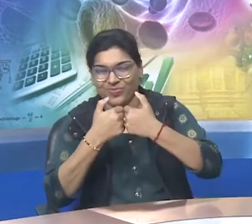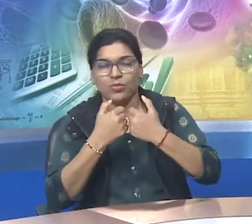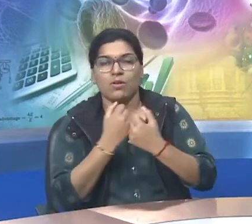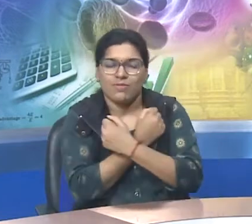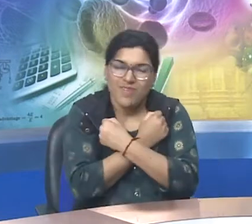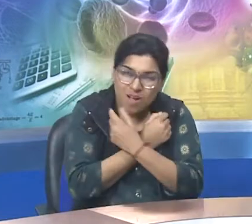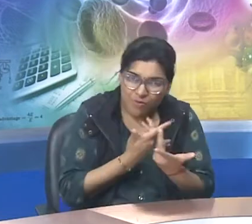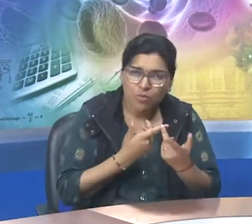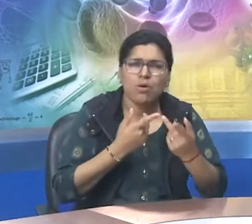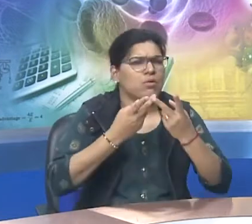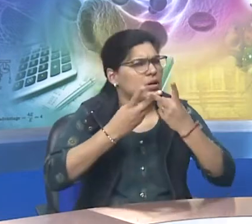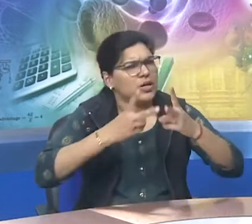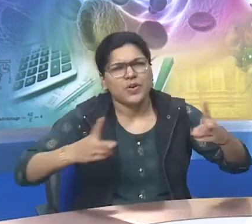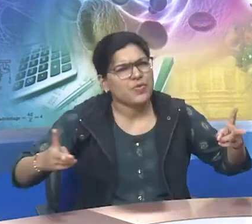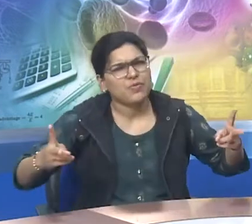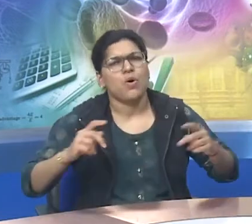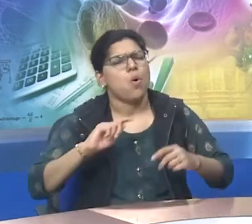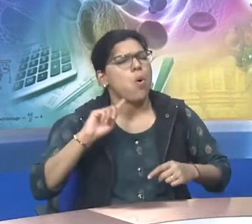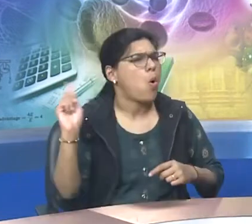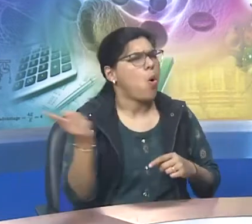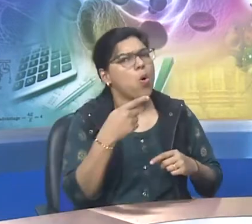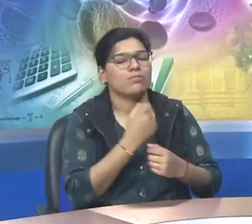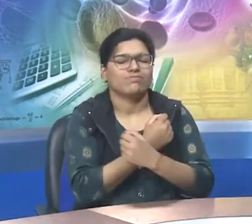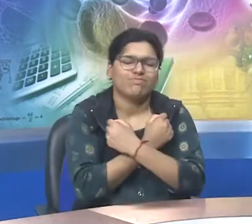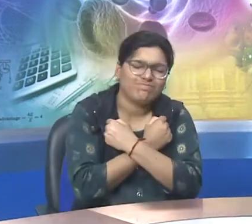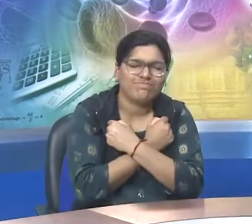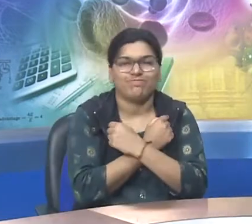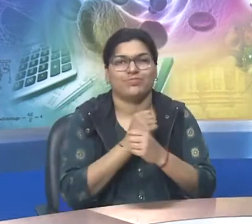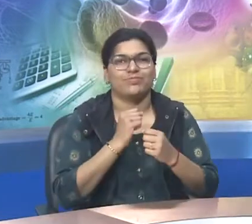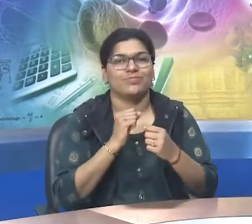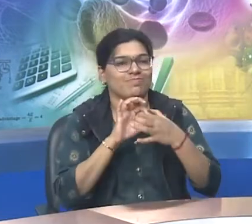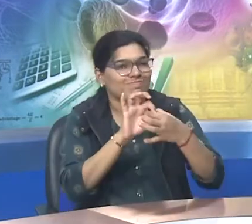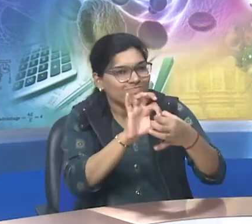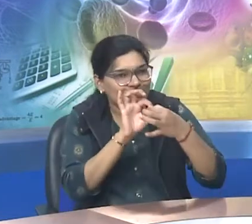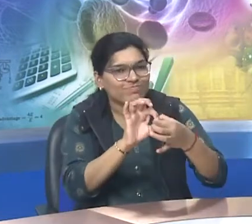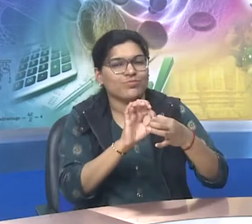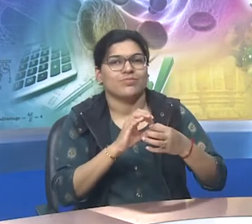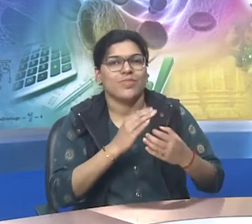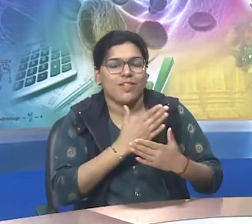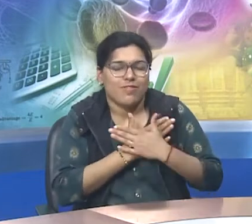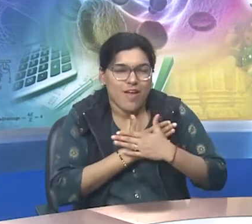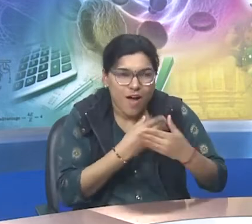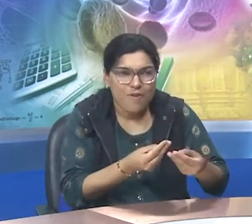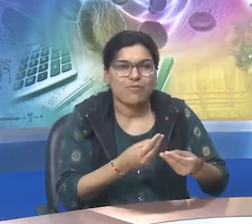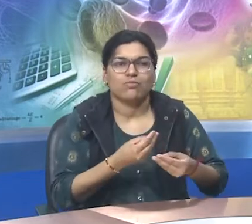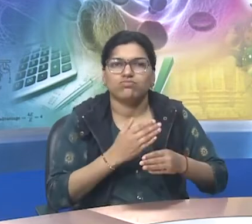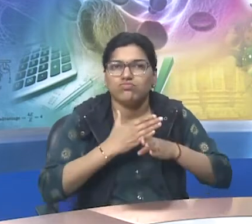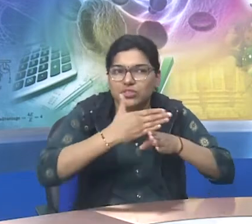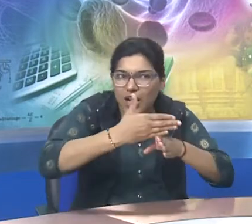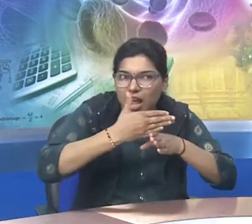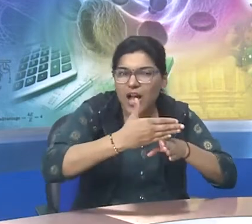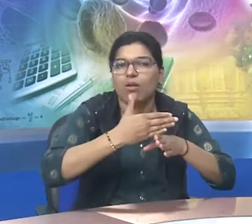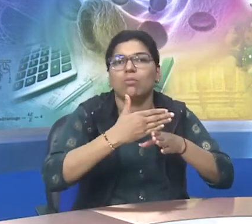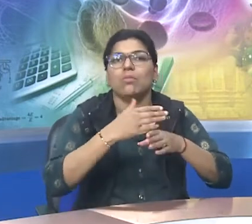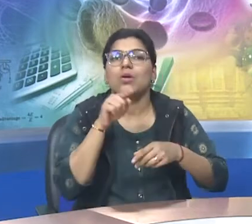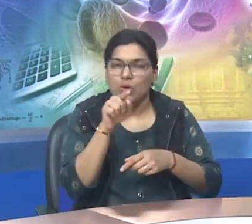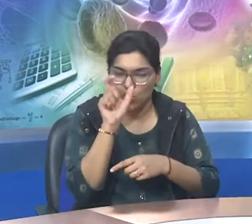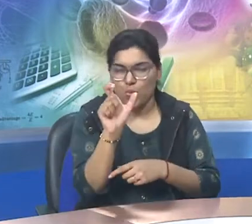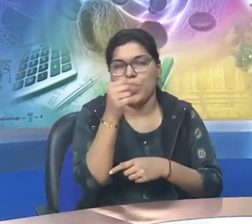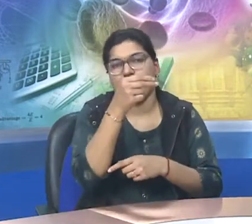family member who you love more or most. They are close to your heart. You share so many